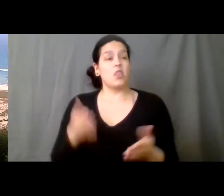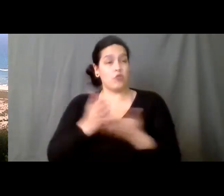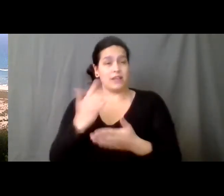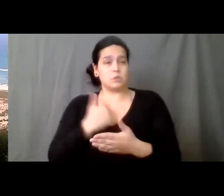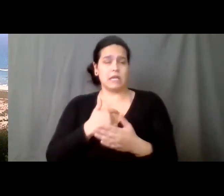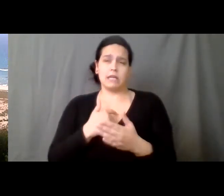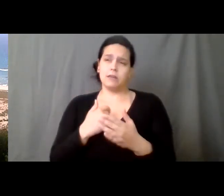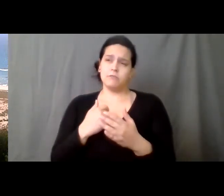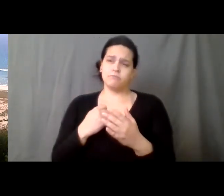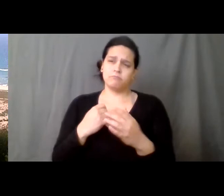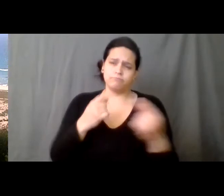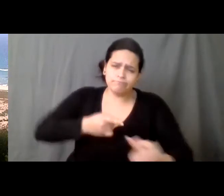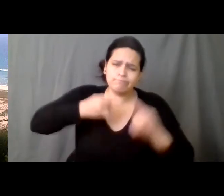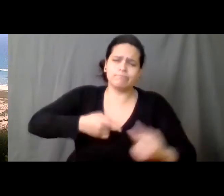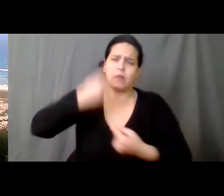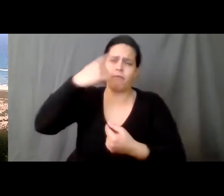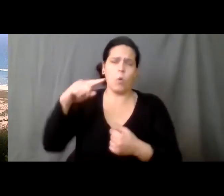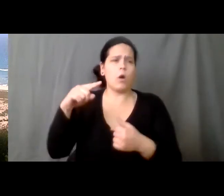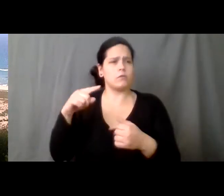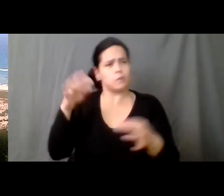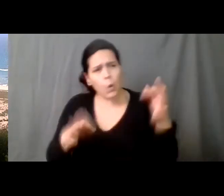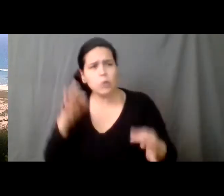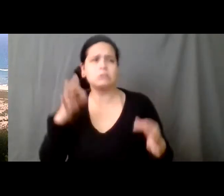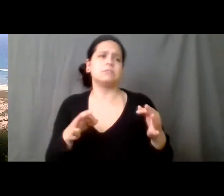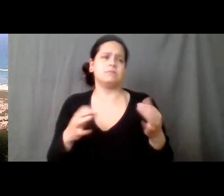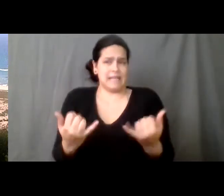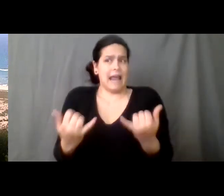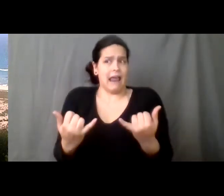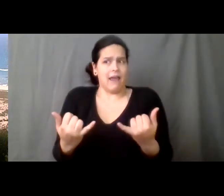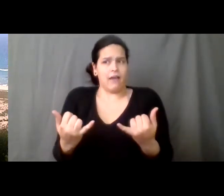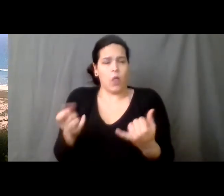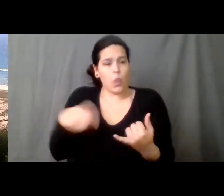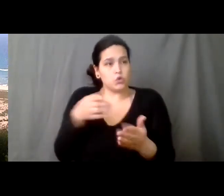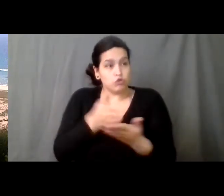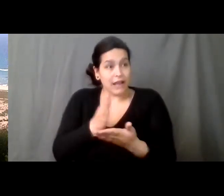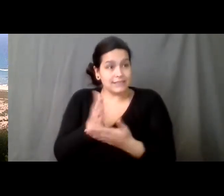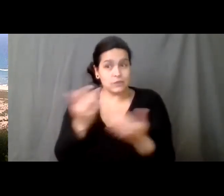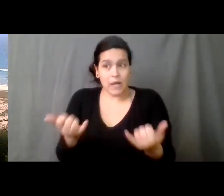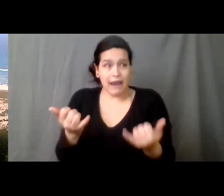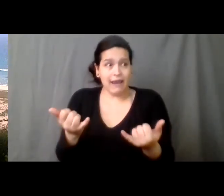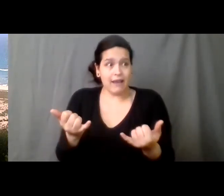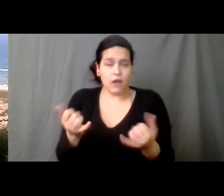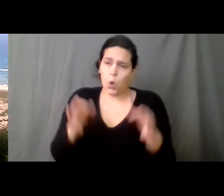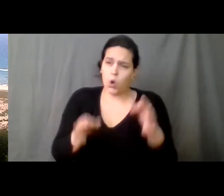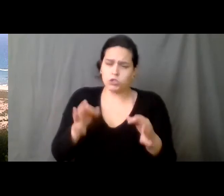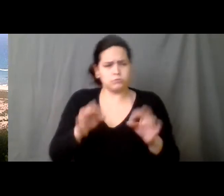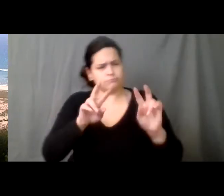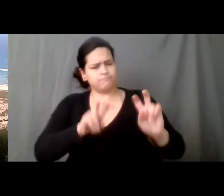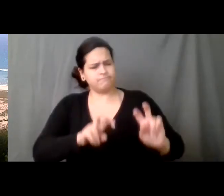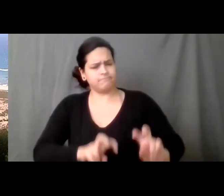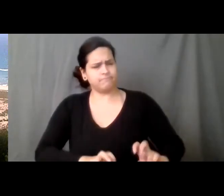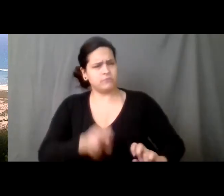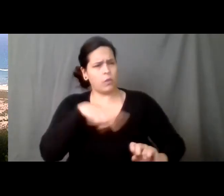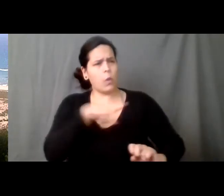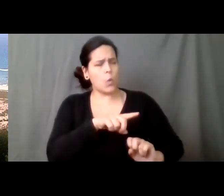other places that we're doing this, those rights, today the courts are looking at those and